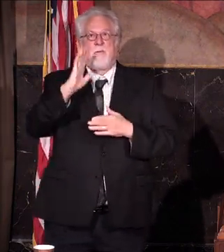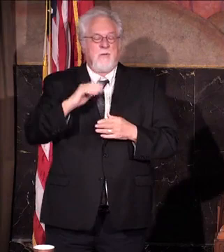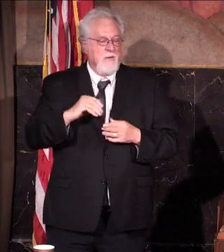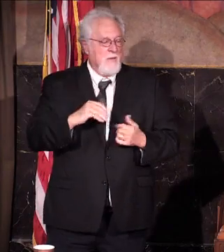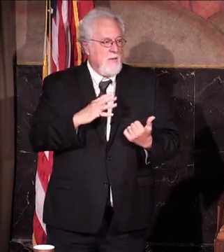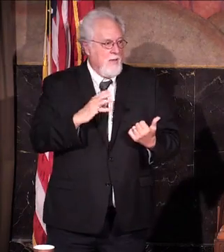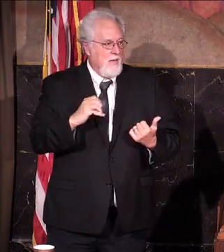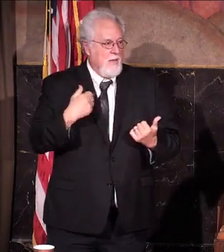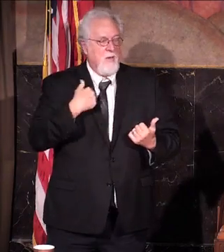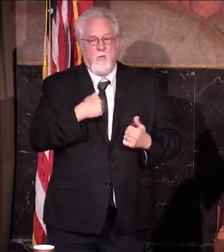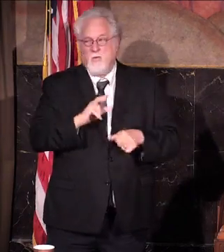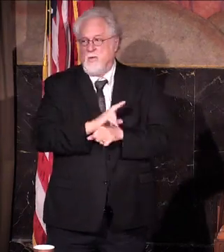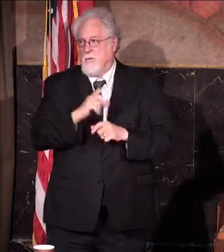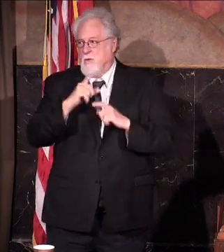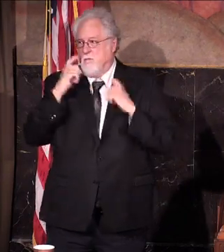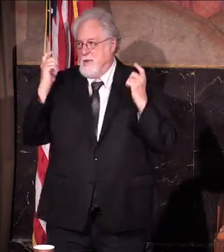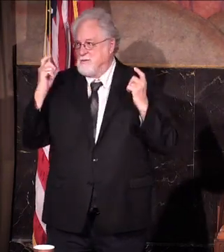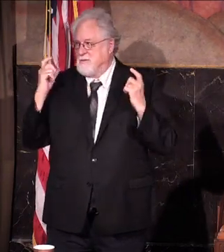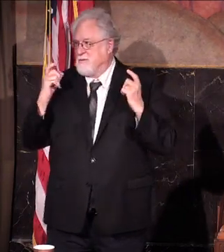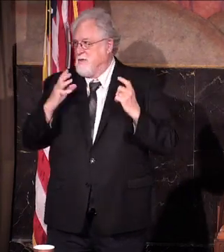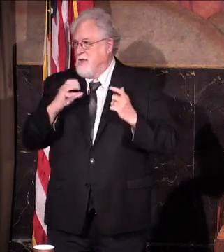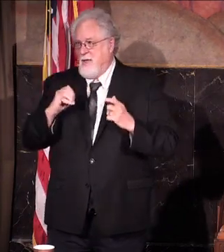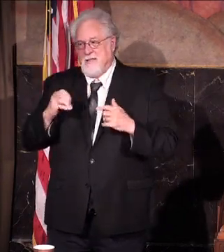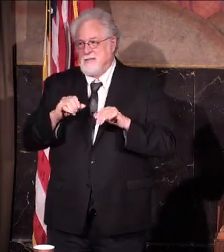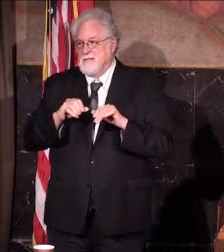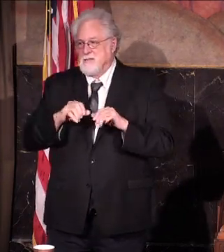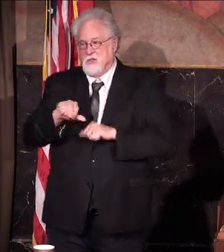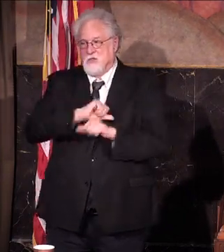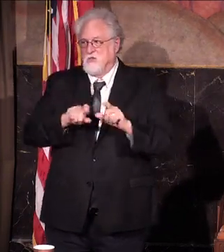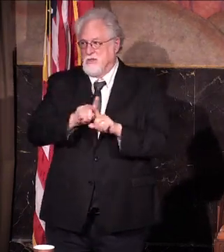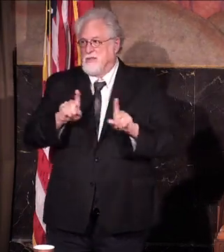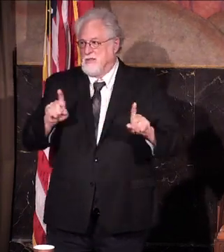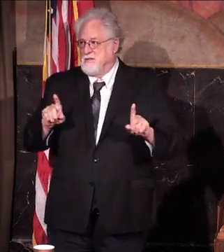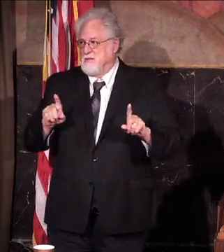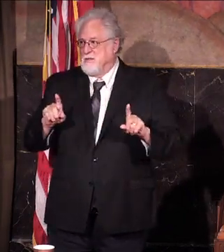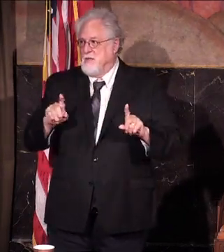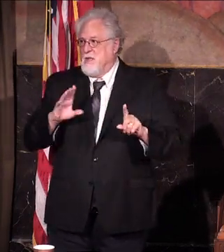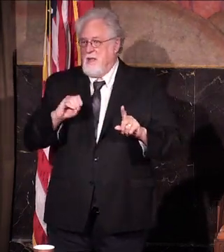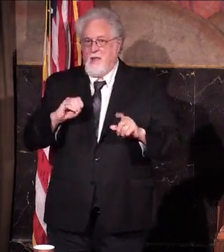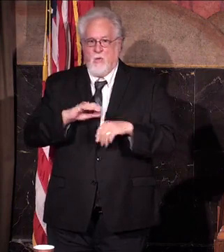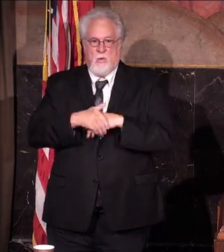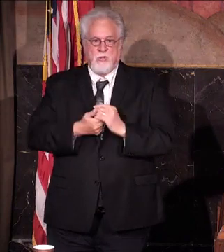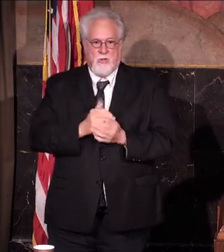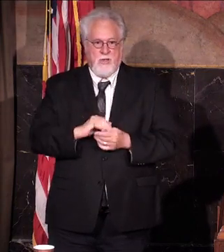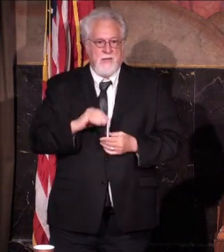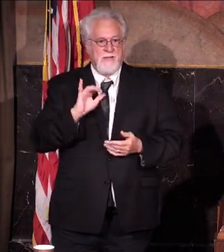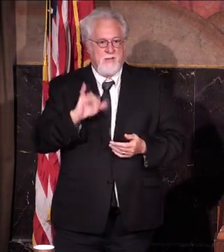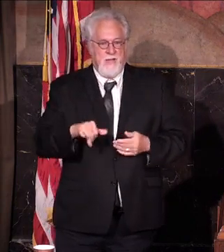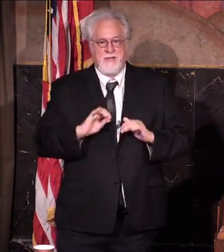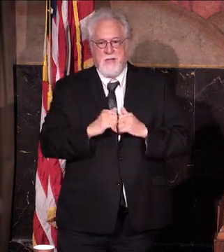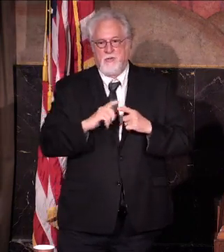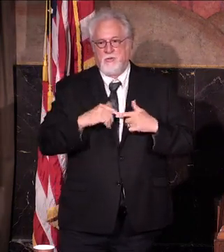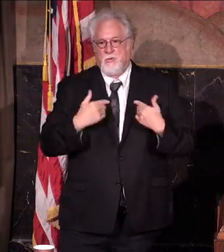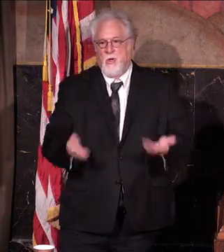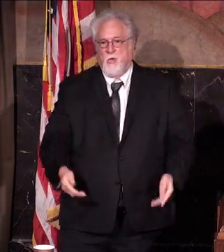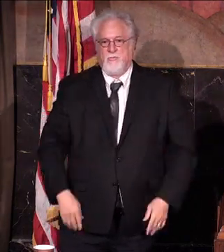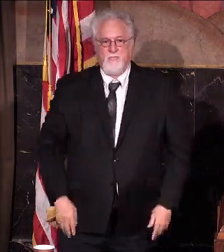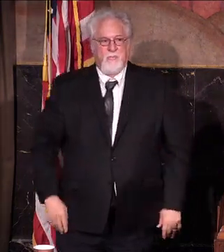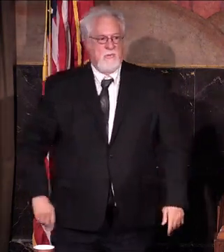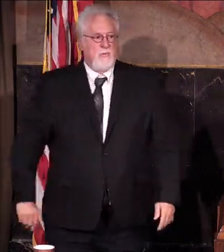still, we wear a mask, and we stay socially distanced, and we wash our hands, and that's the way to go.